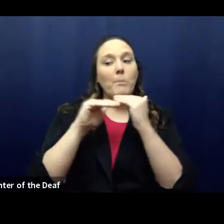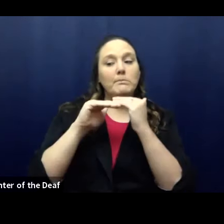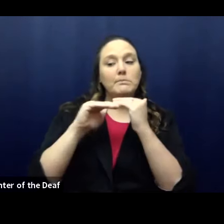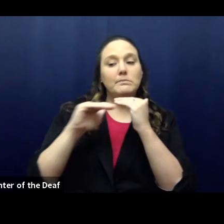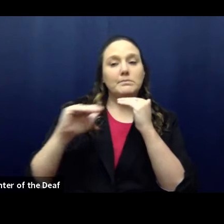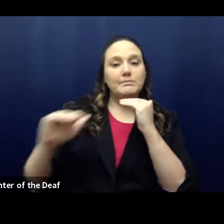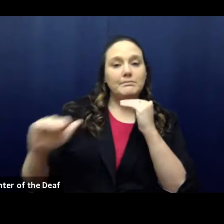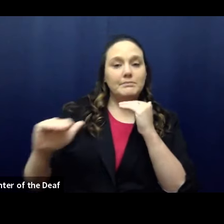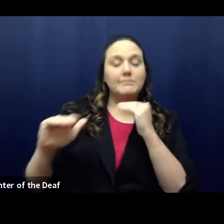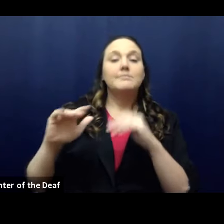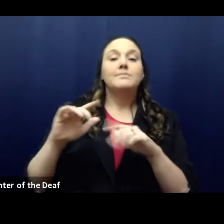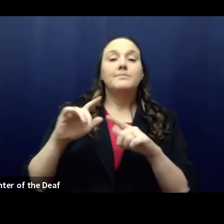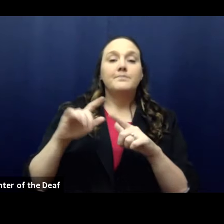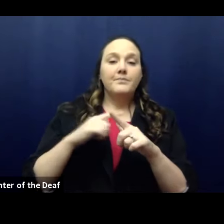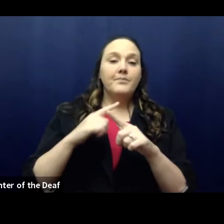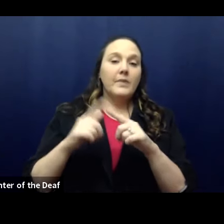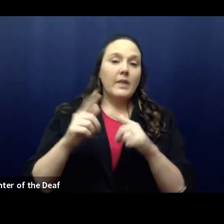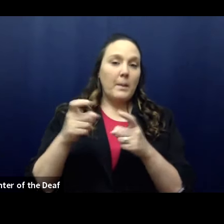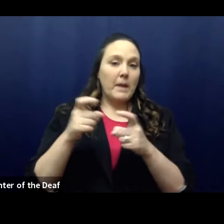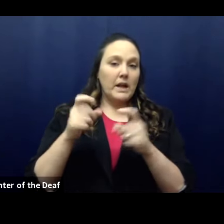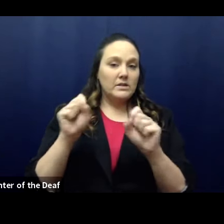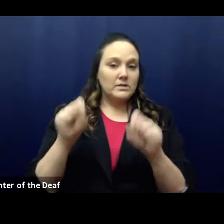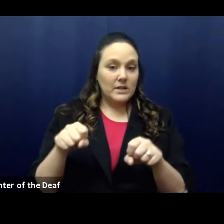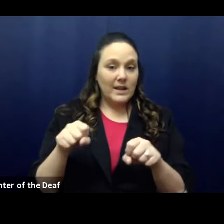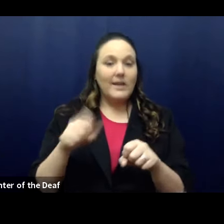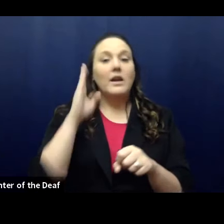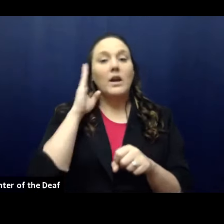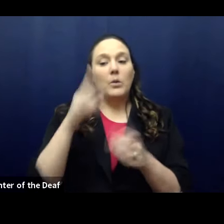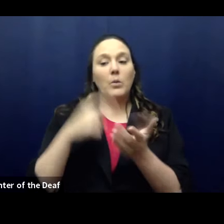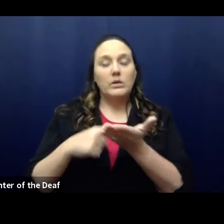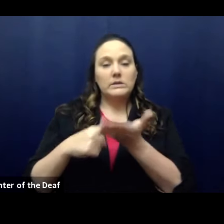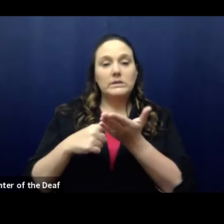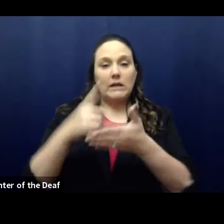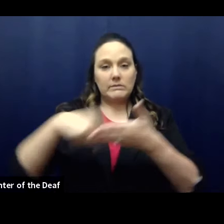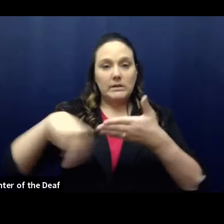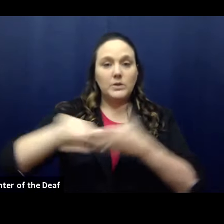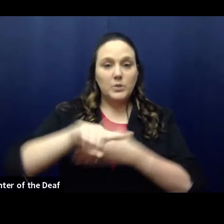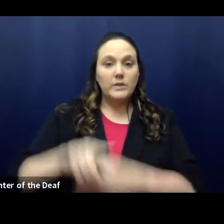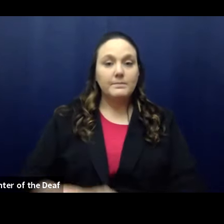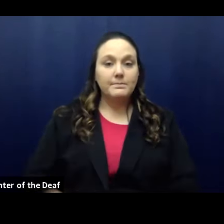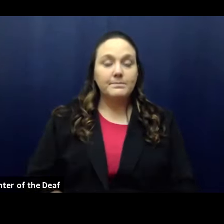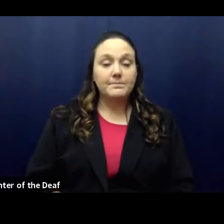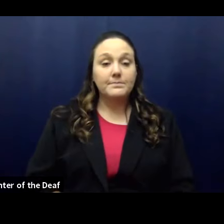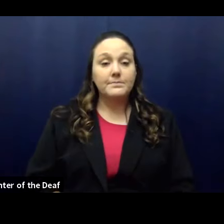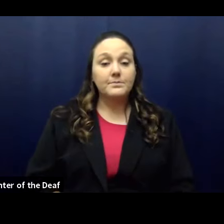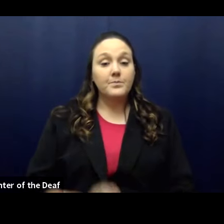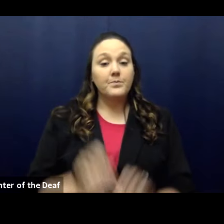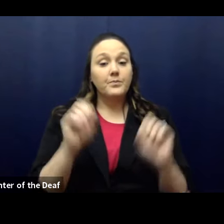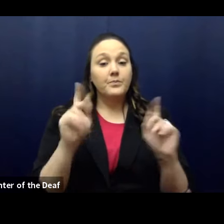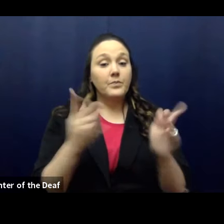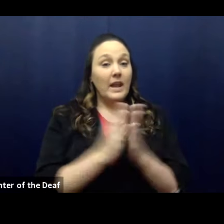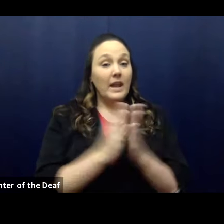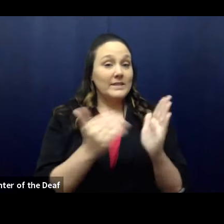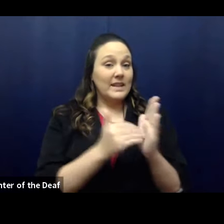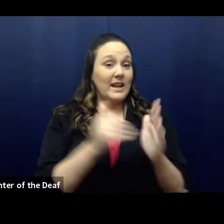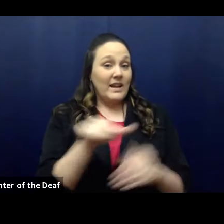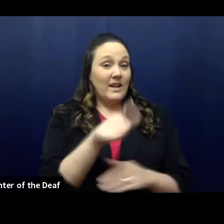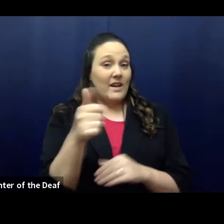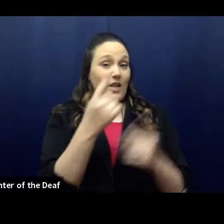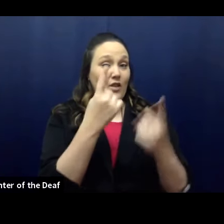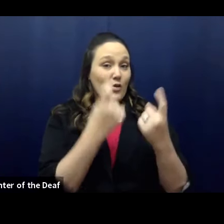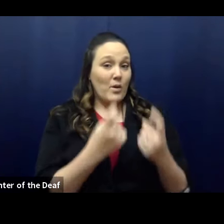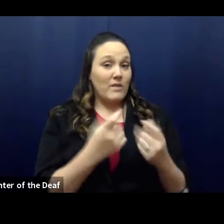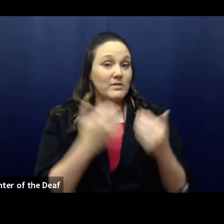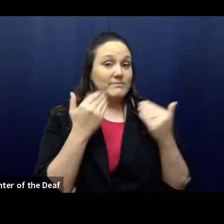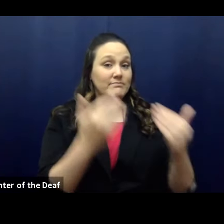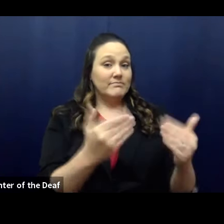level. And we'll have those discussions into next week. All right, I'll ask again. Any other questions? Please go ahead and submit